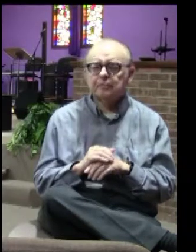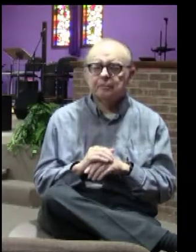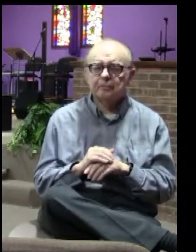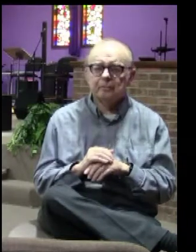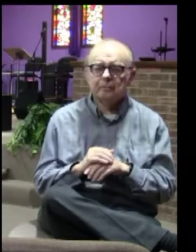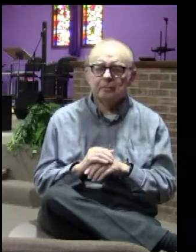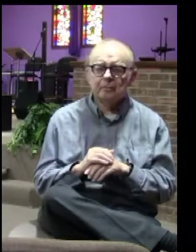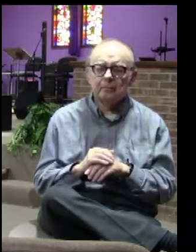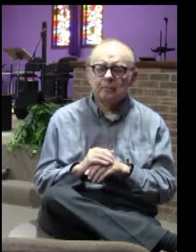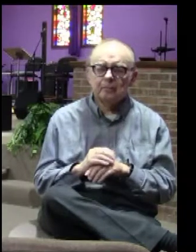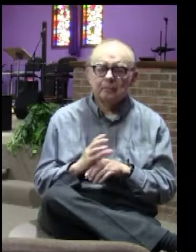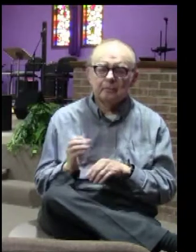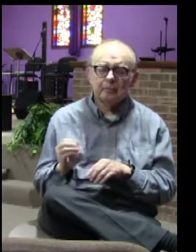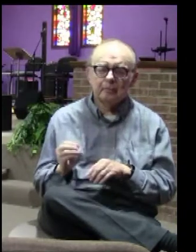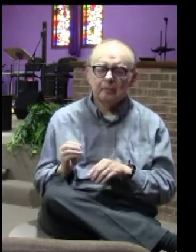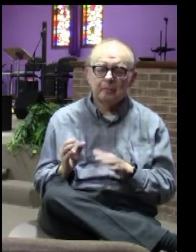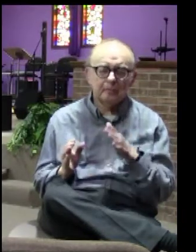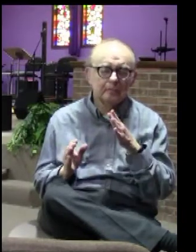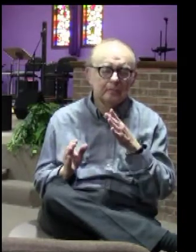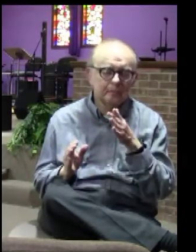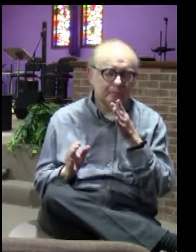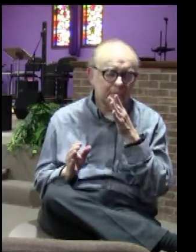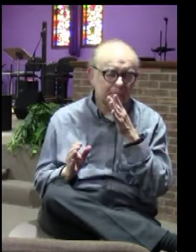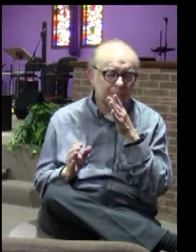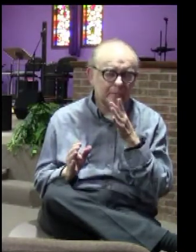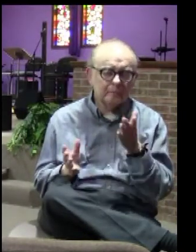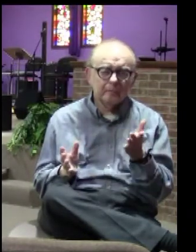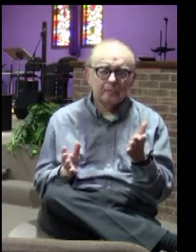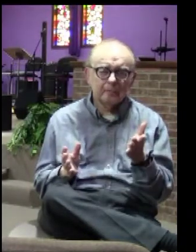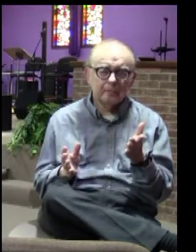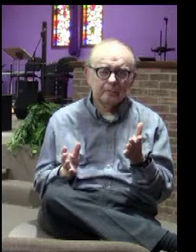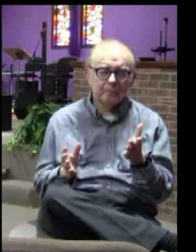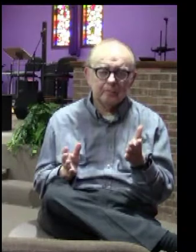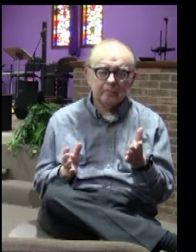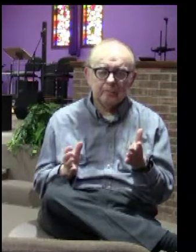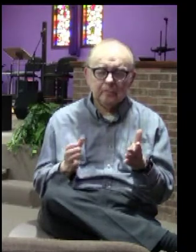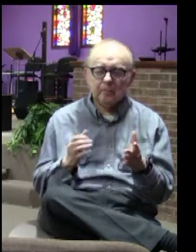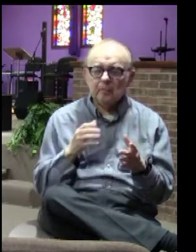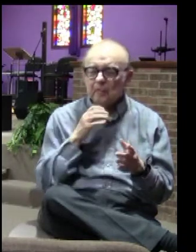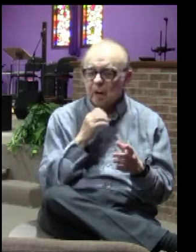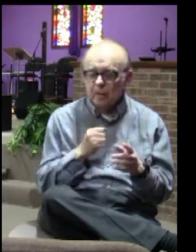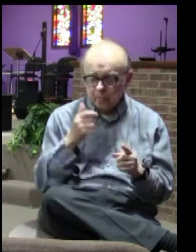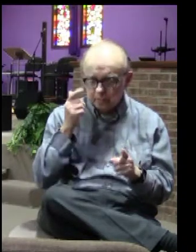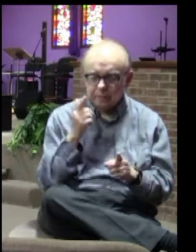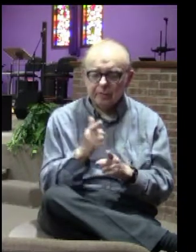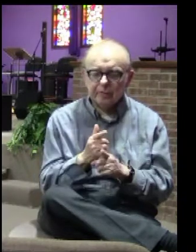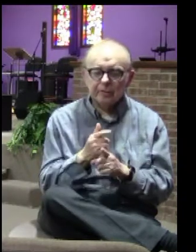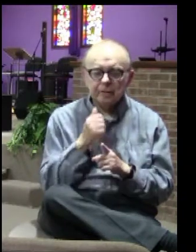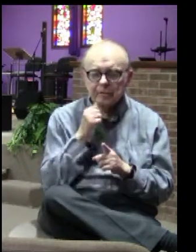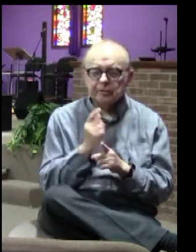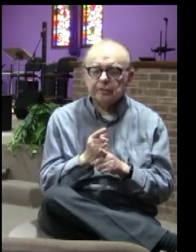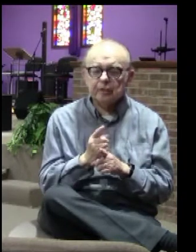And my mom, or my sister, my older sister, was at our house.